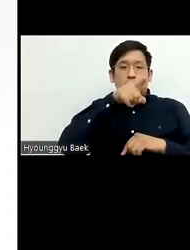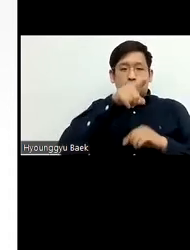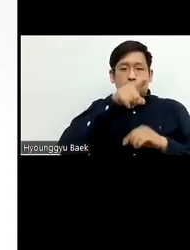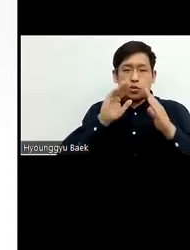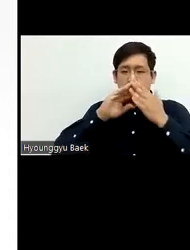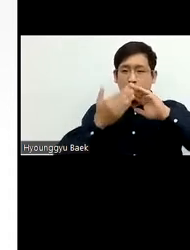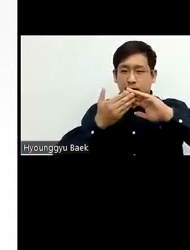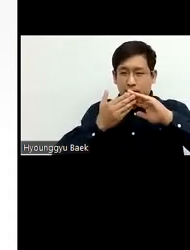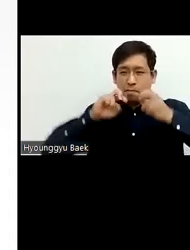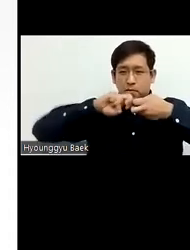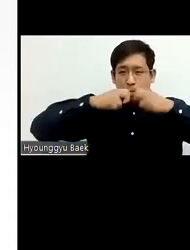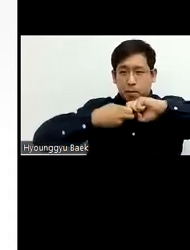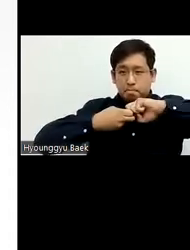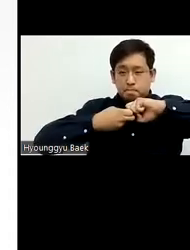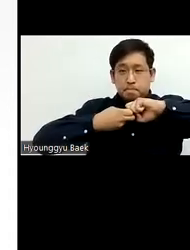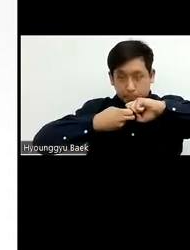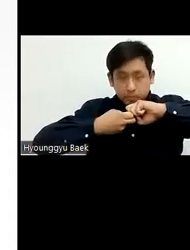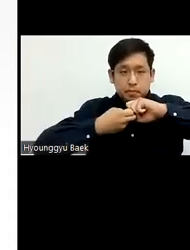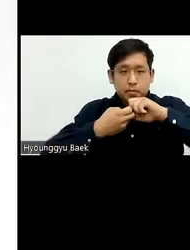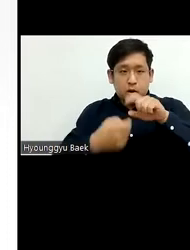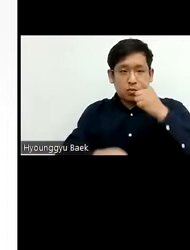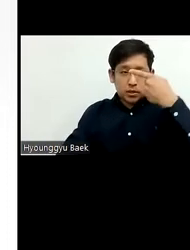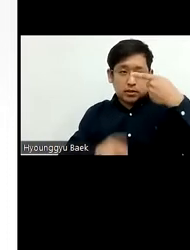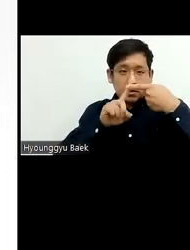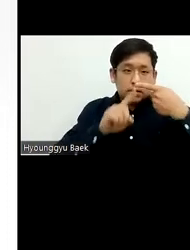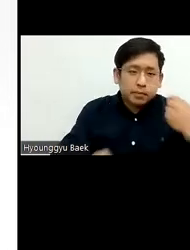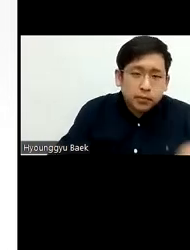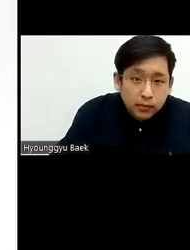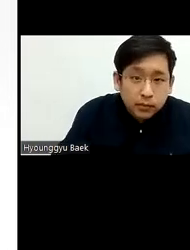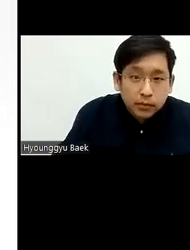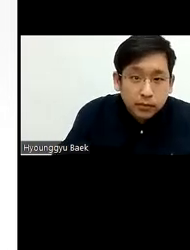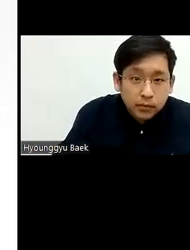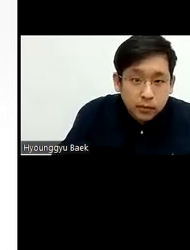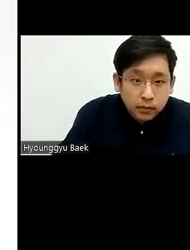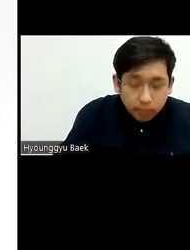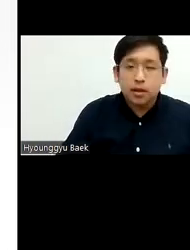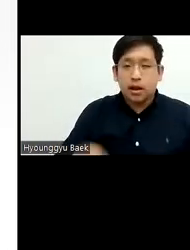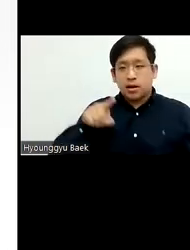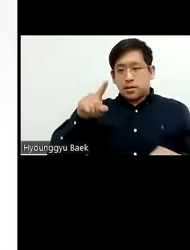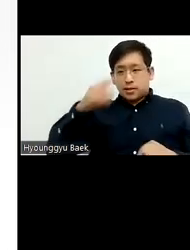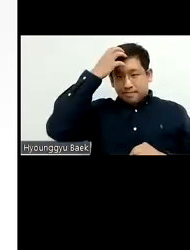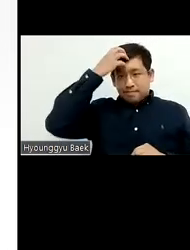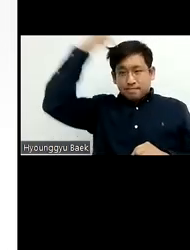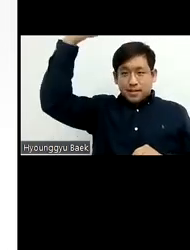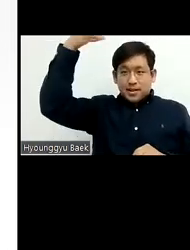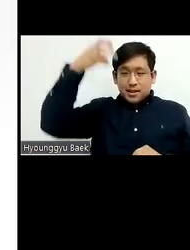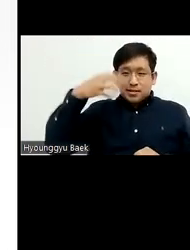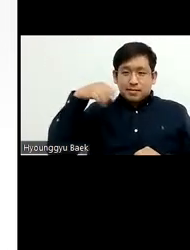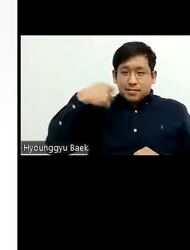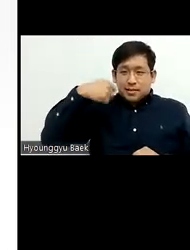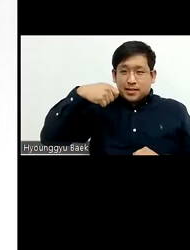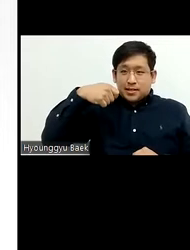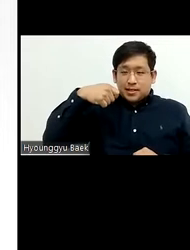So this is some of the problems that we encounter. So first of all, as we can, as we perhaps all